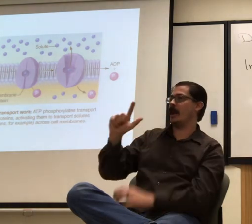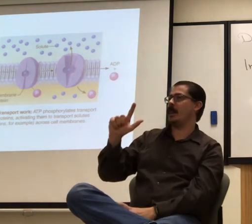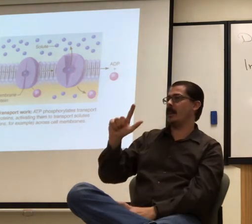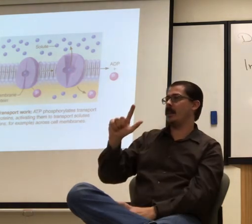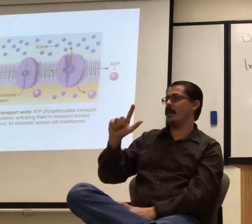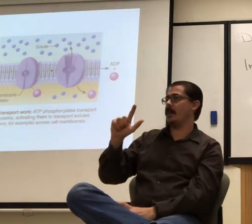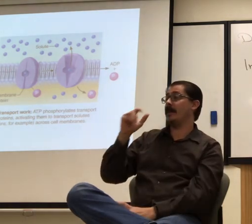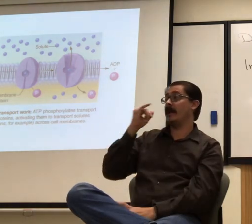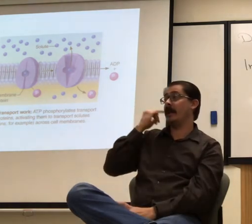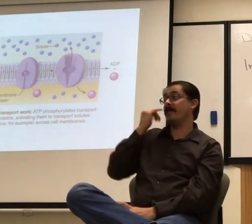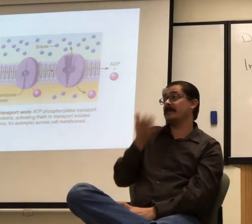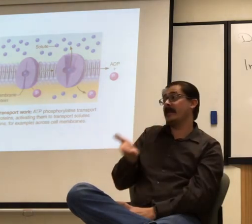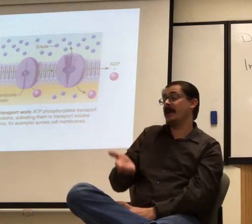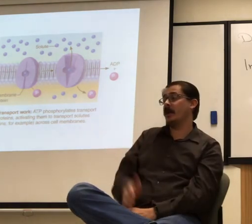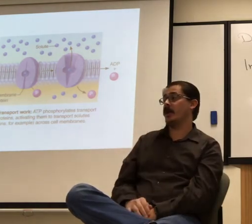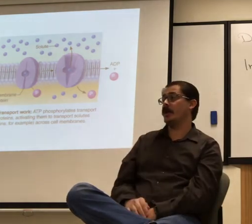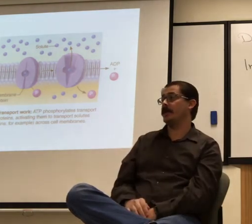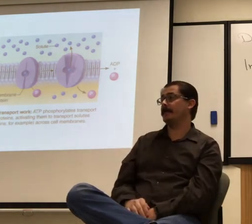if one is there.